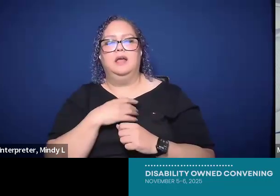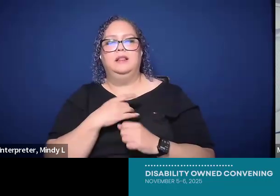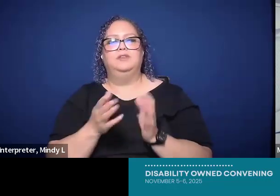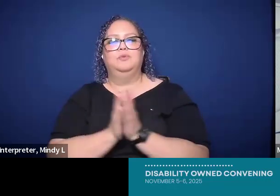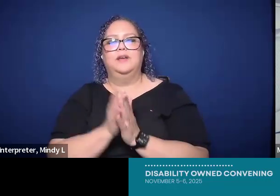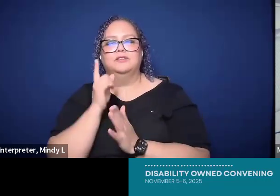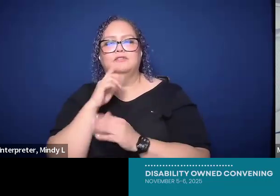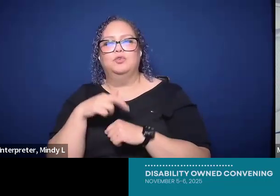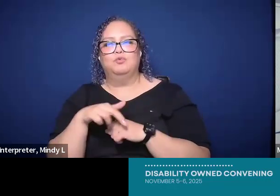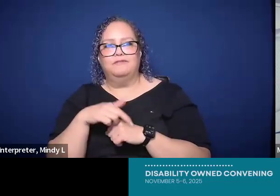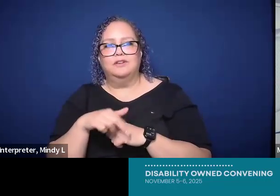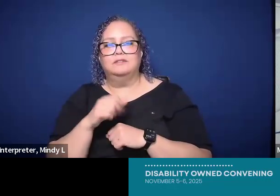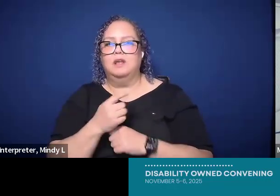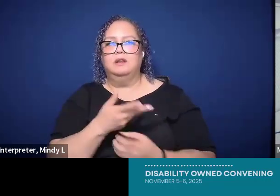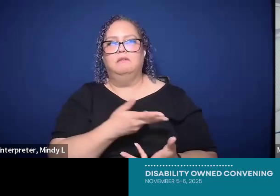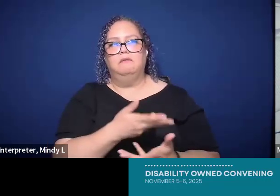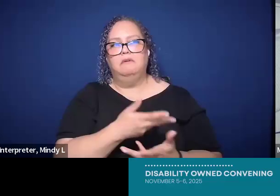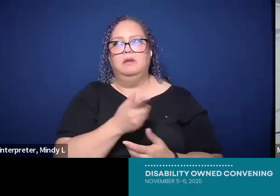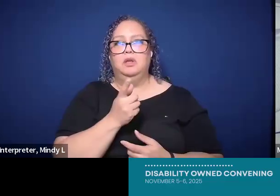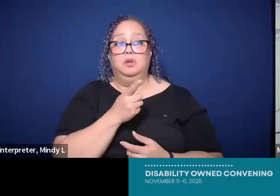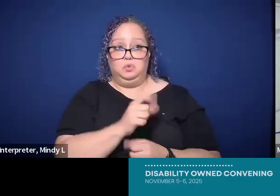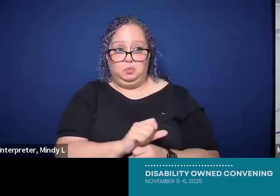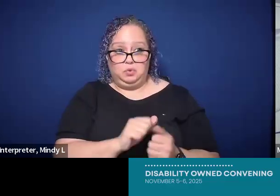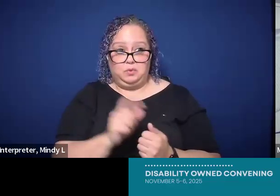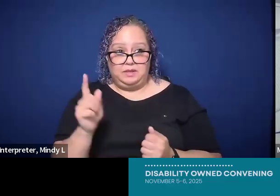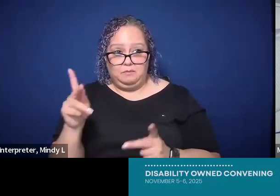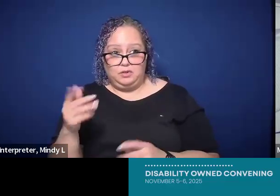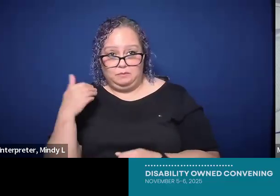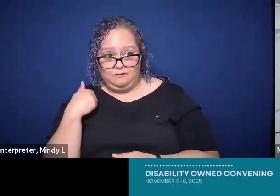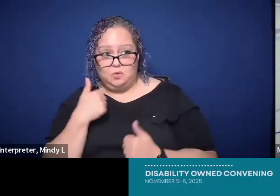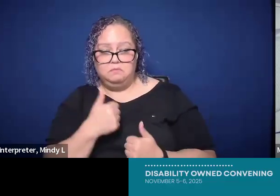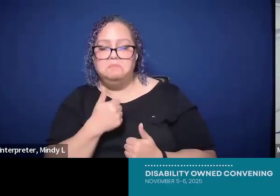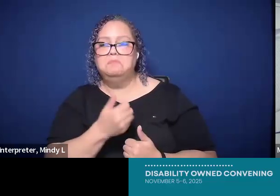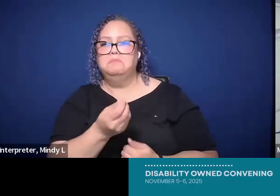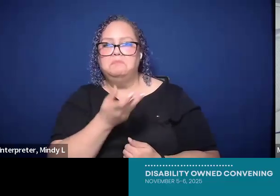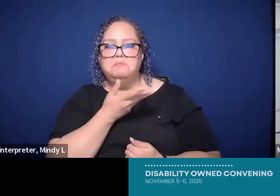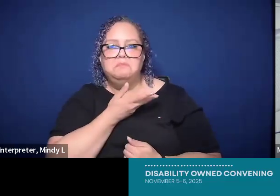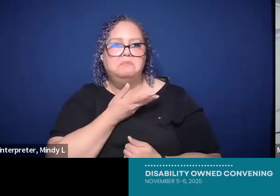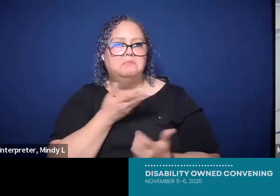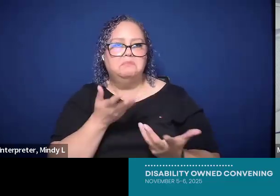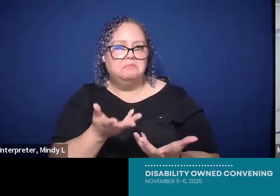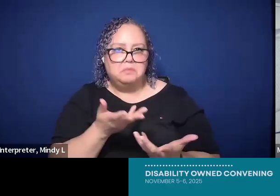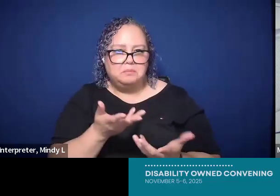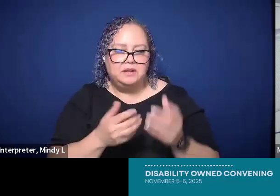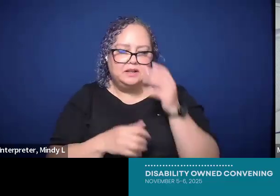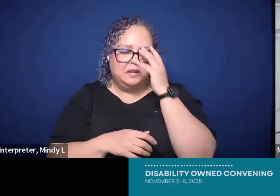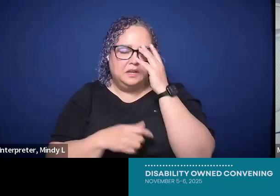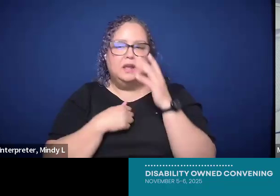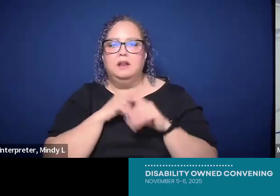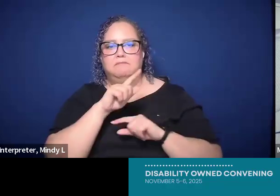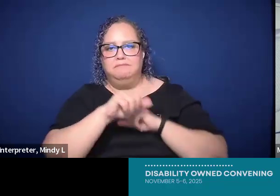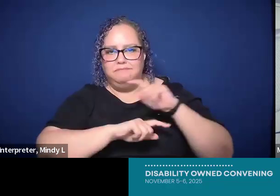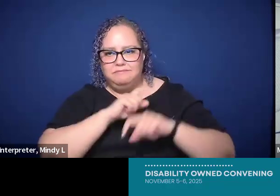references and speaking to people who have worked with that coach before and really asking questions to